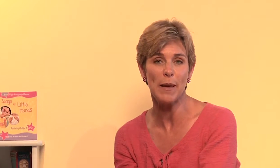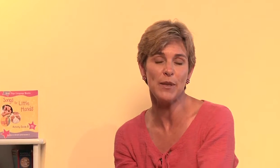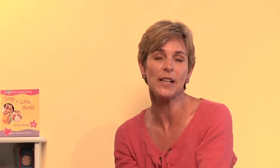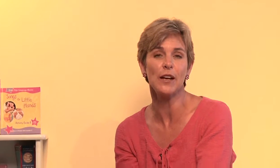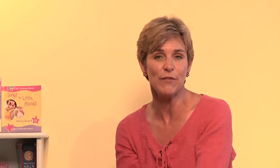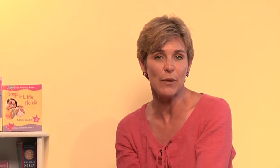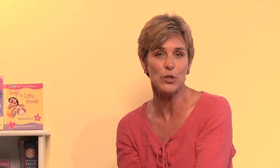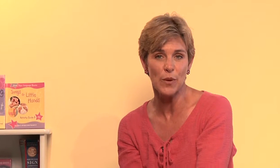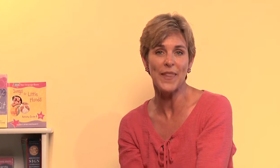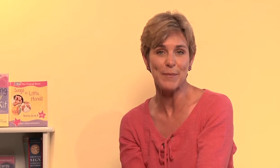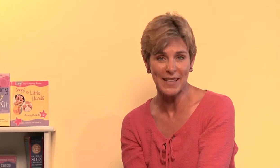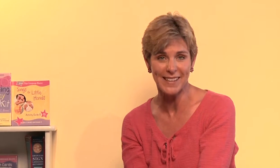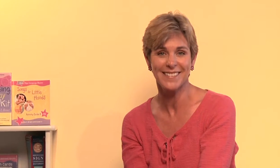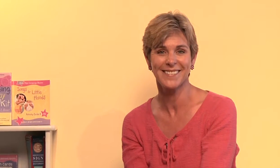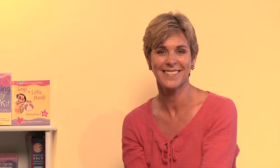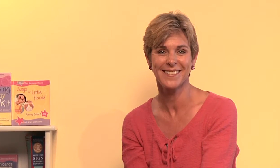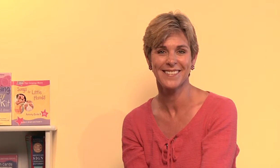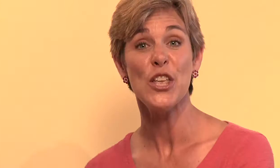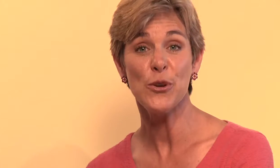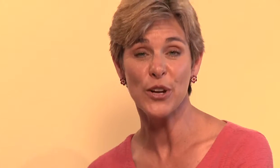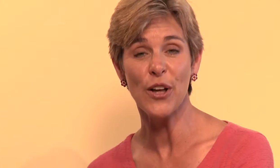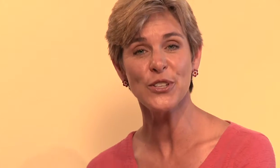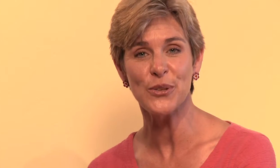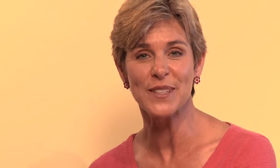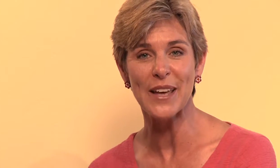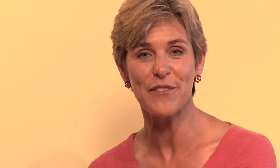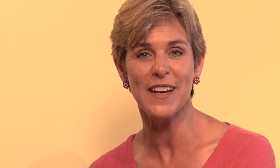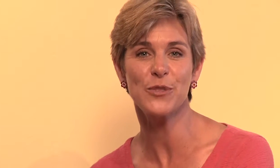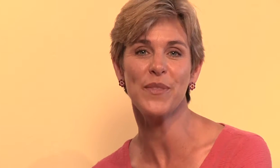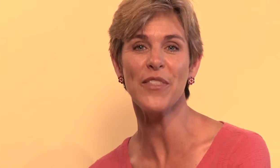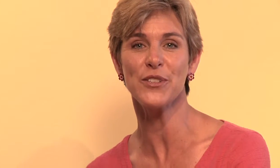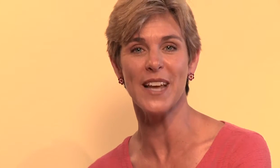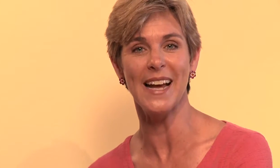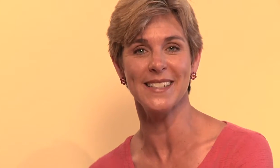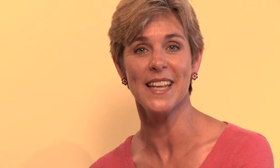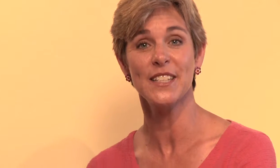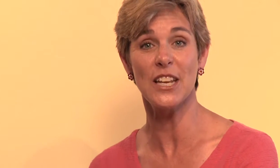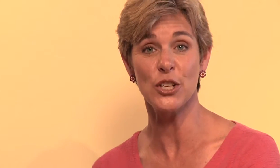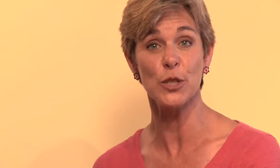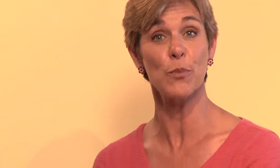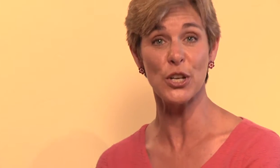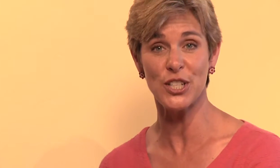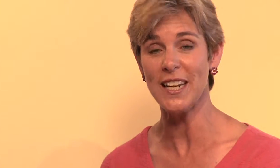baby to clarify which one they mean. You can also use sound effects with other signs, such as brush teeth,